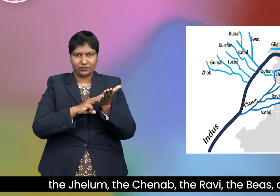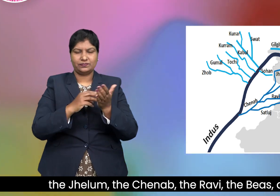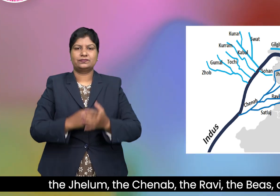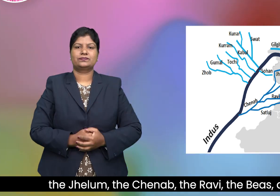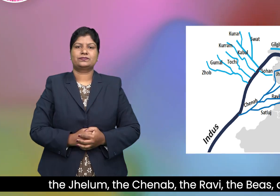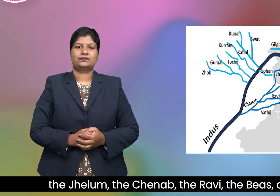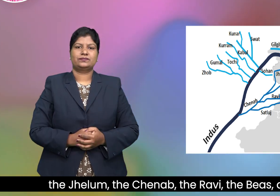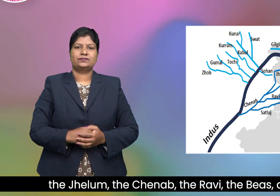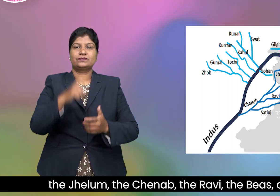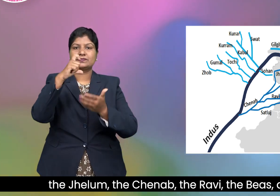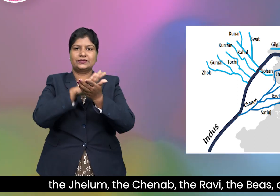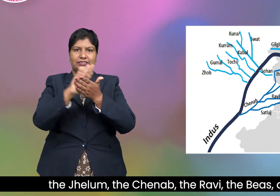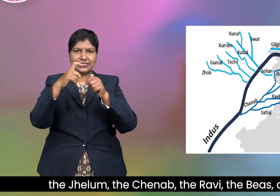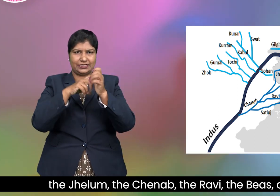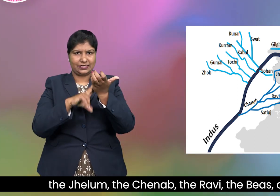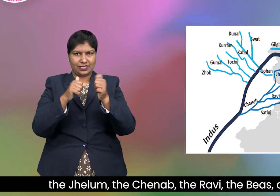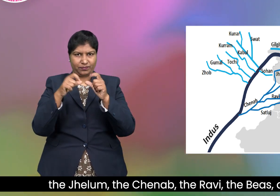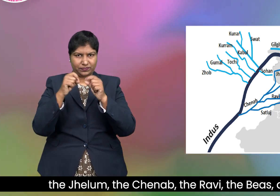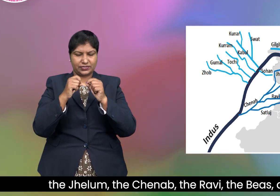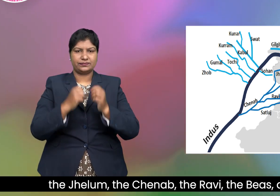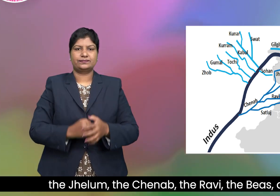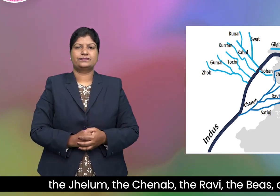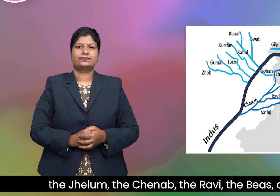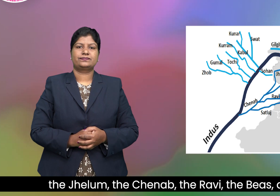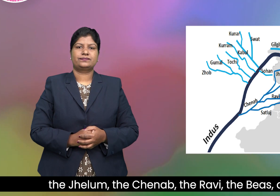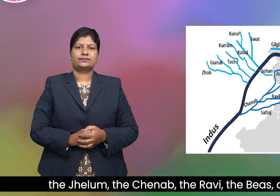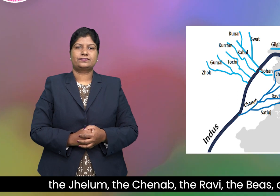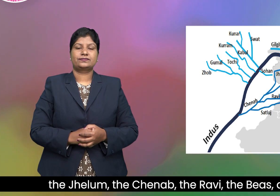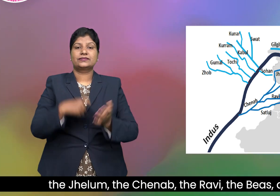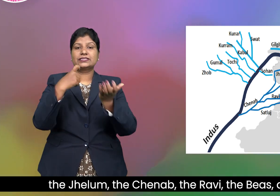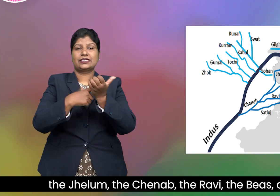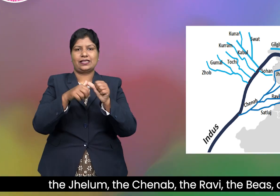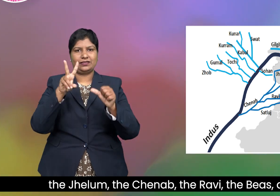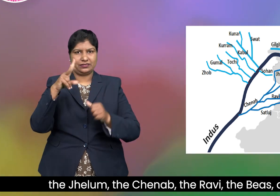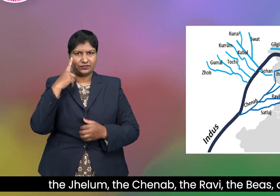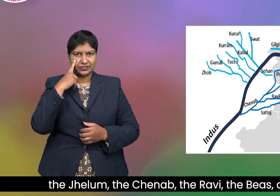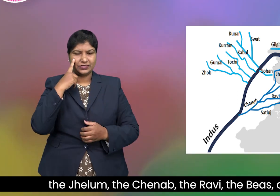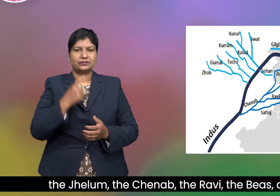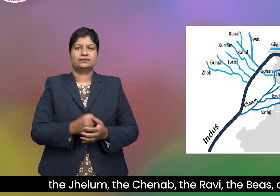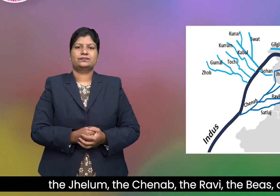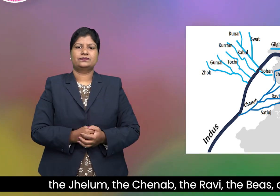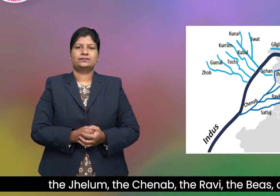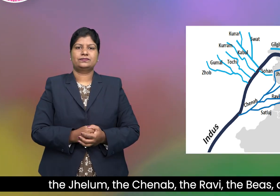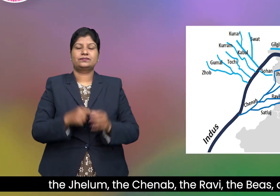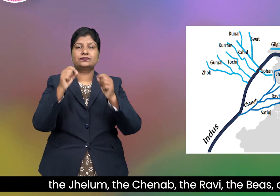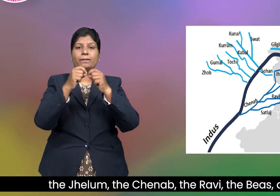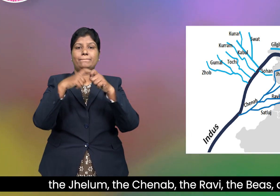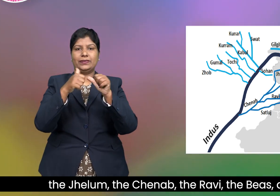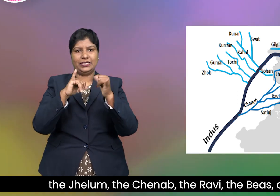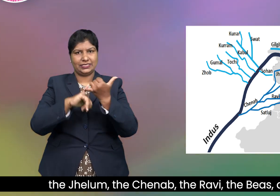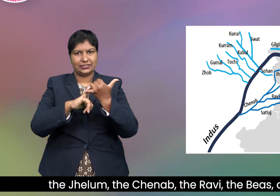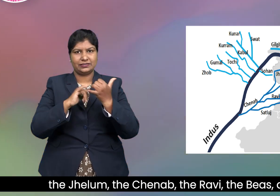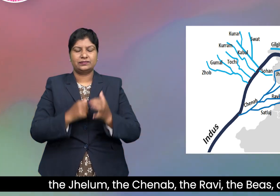the Jilam the the Ravi the Biyas